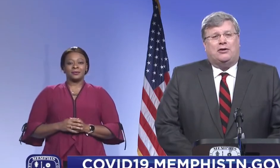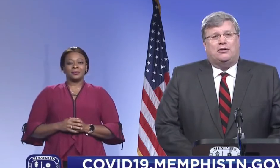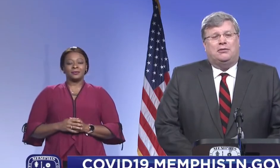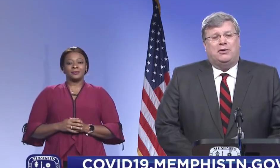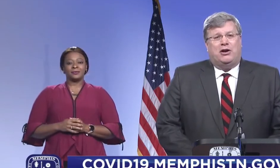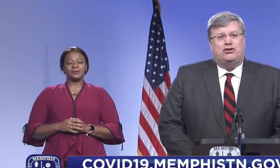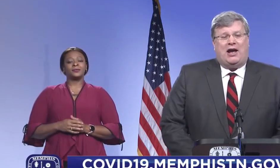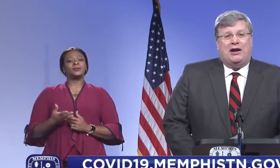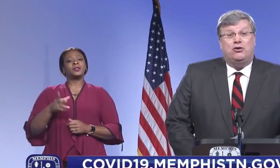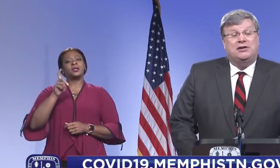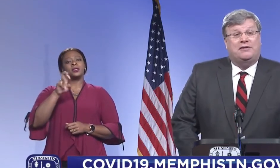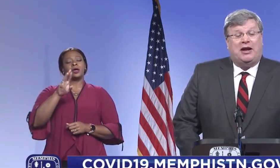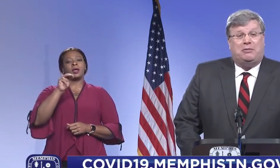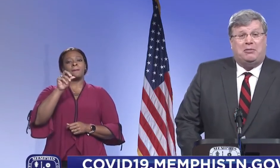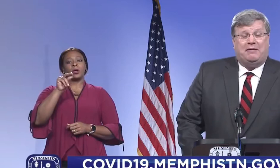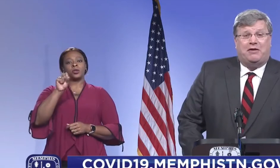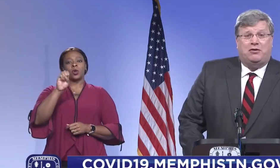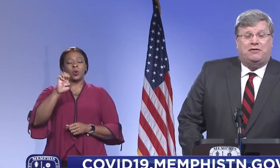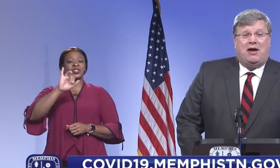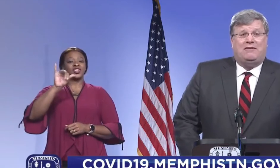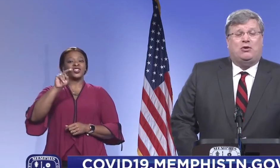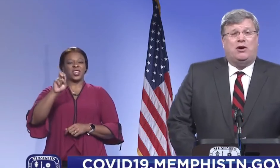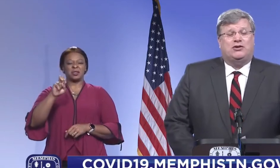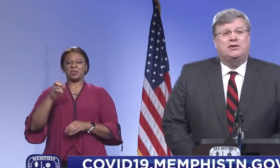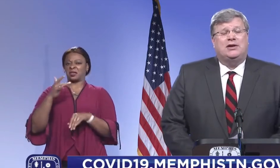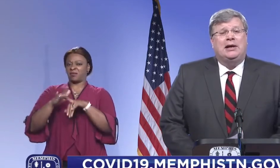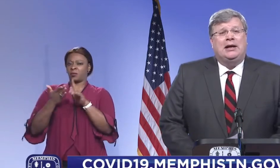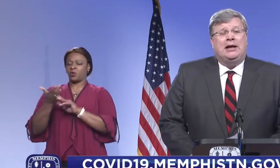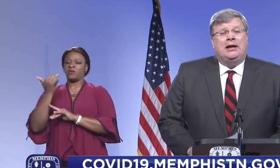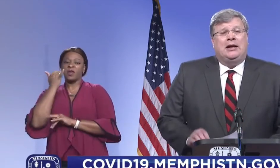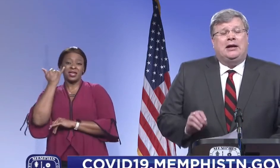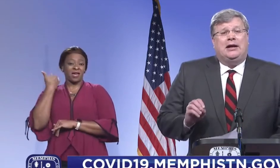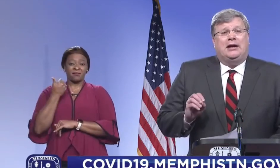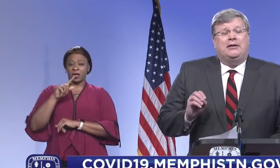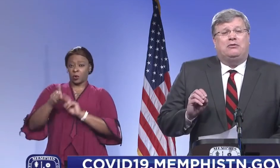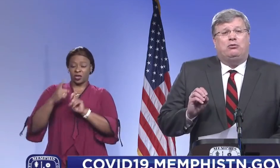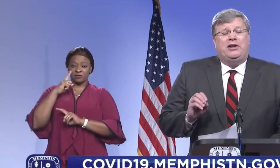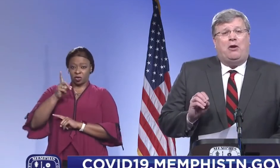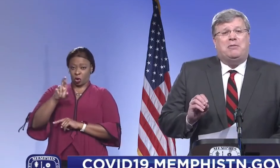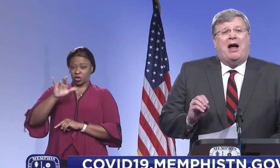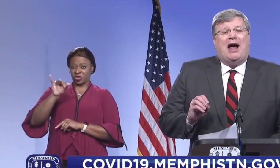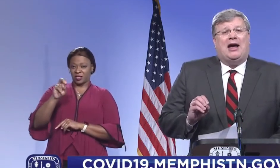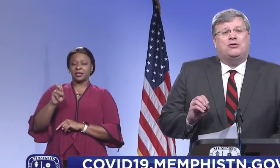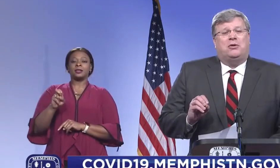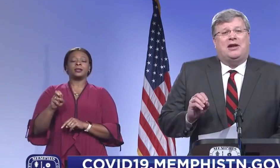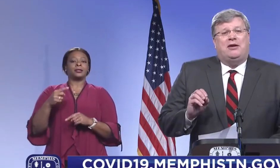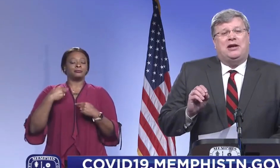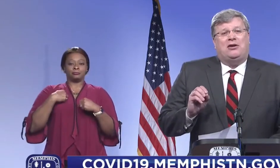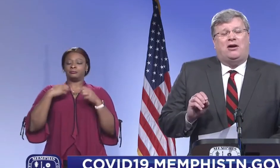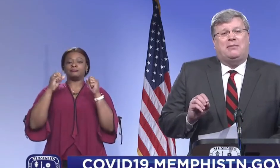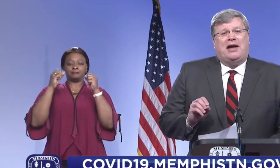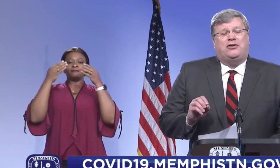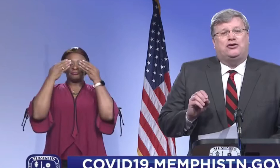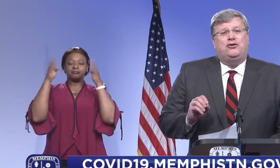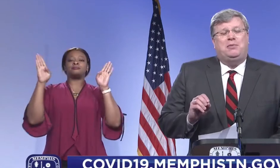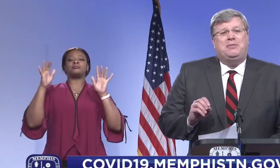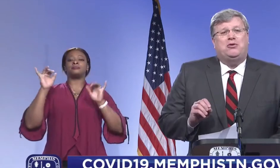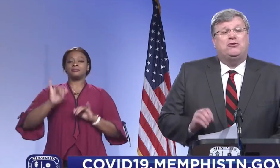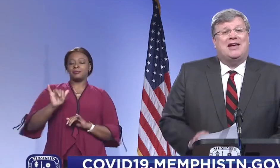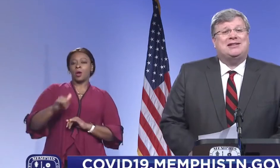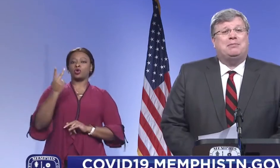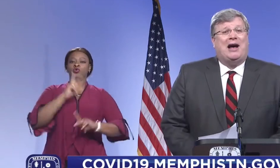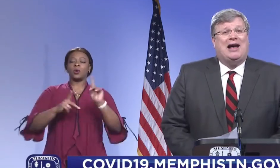Dr. Manoj Jain, who is available by phone if you have any questions, really opened my eyes one day when he talked about the two